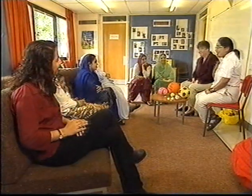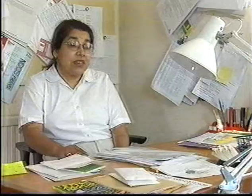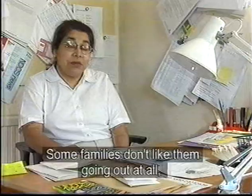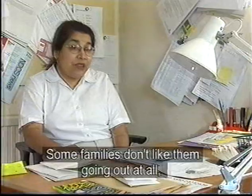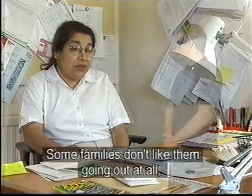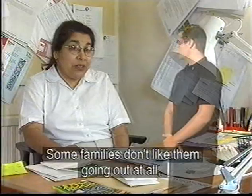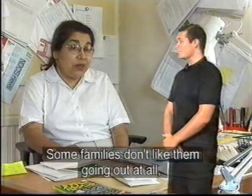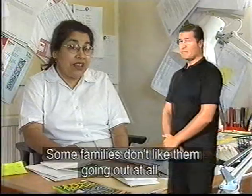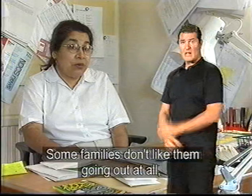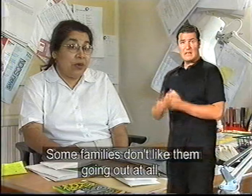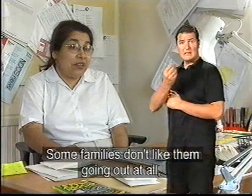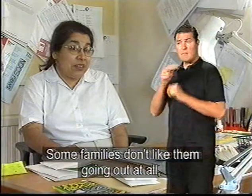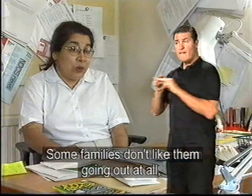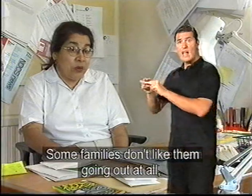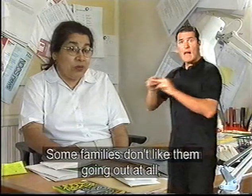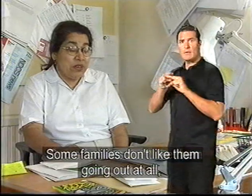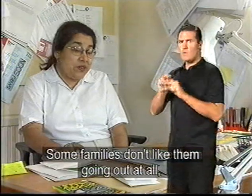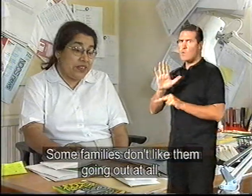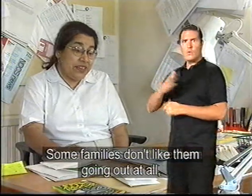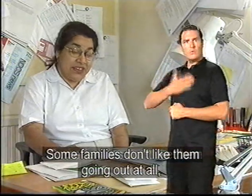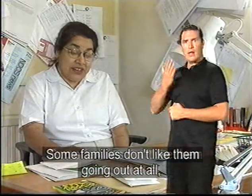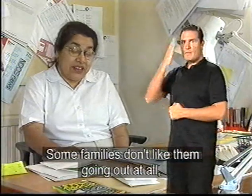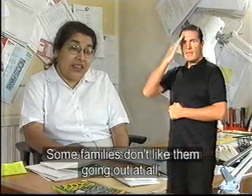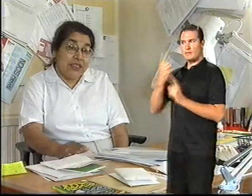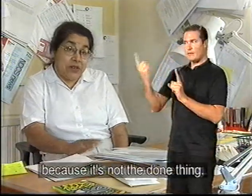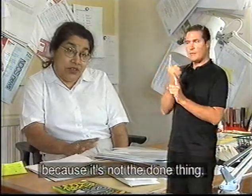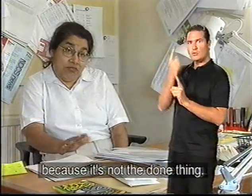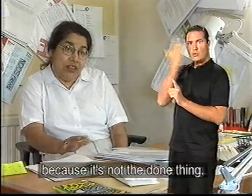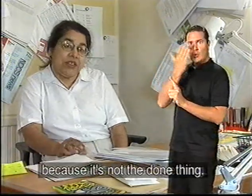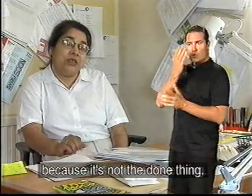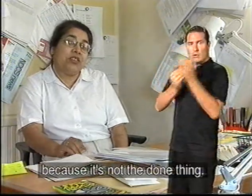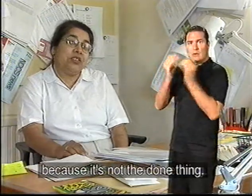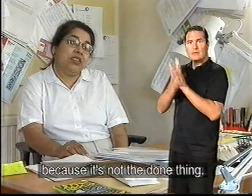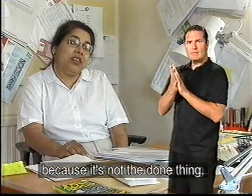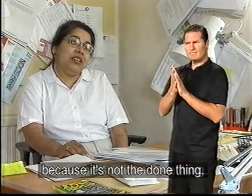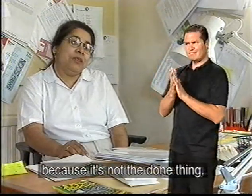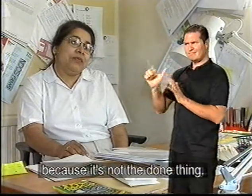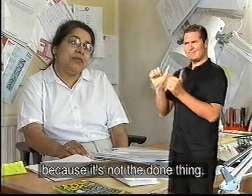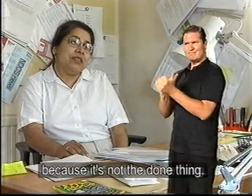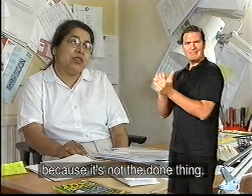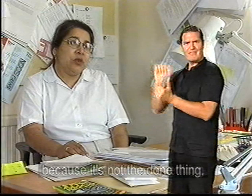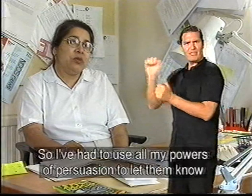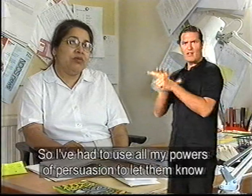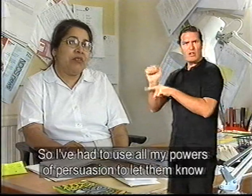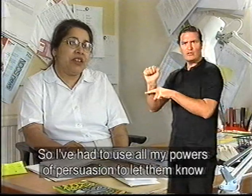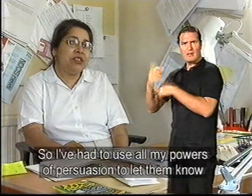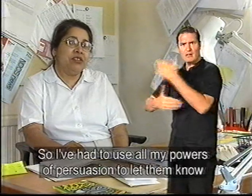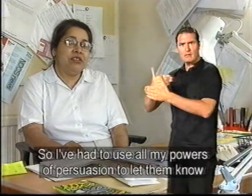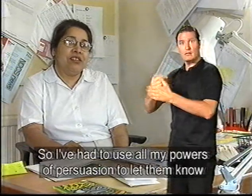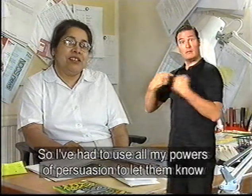Some families don't like them going out at all because it's not the done thing. So I've had to